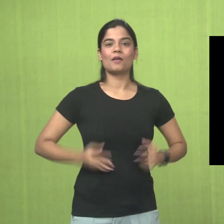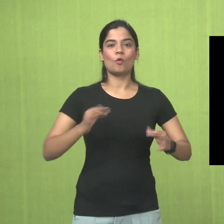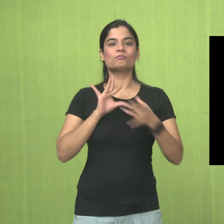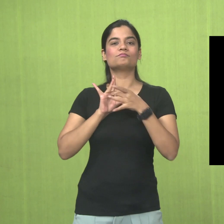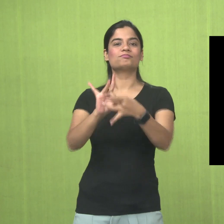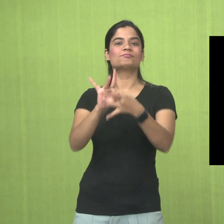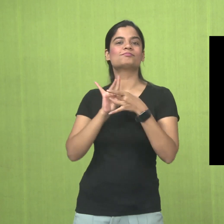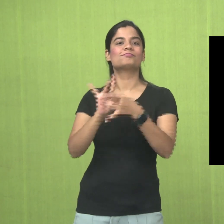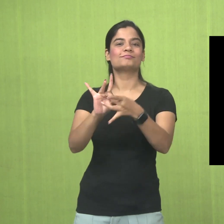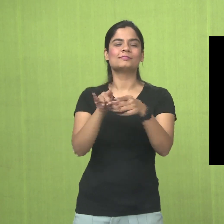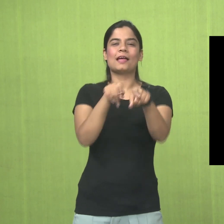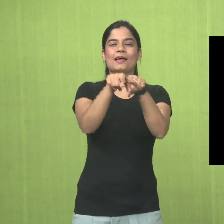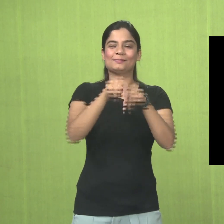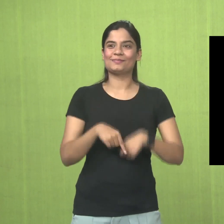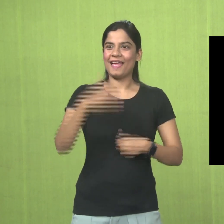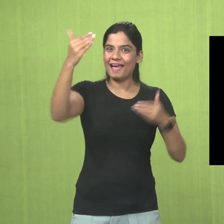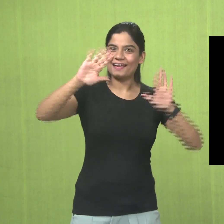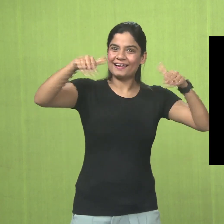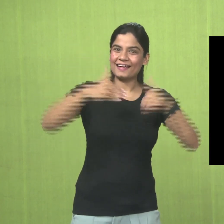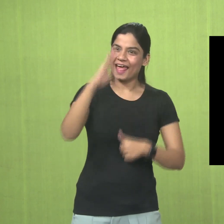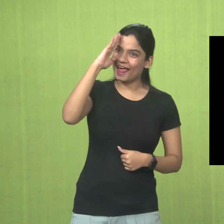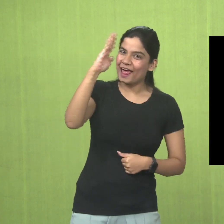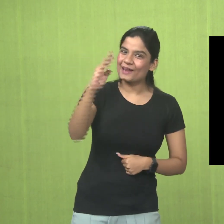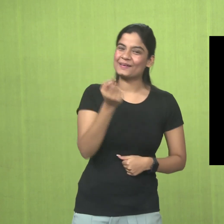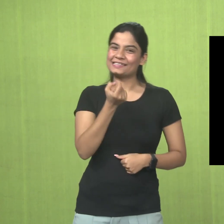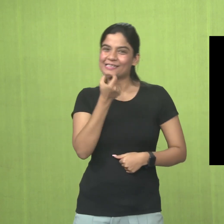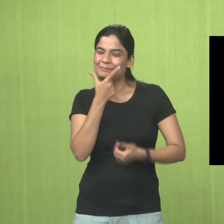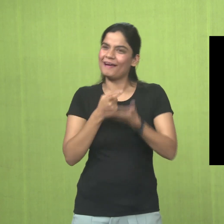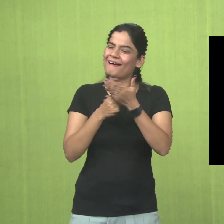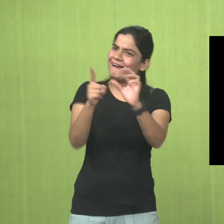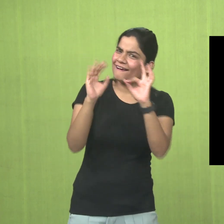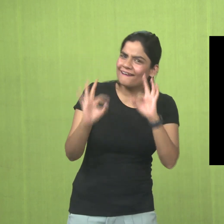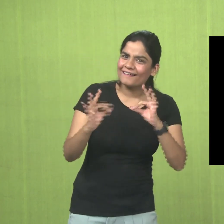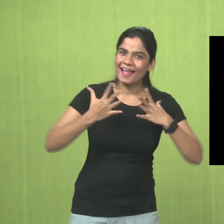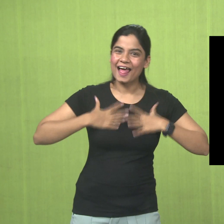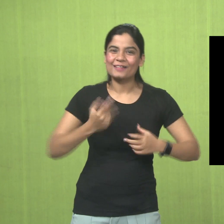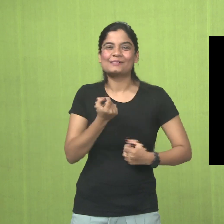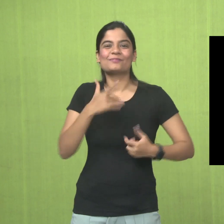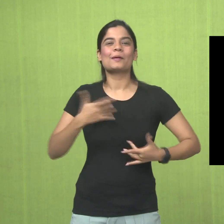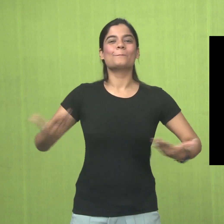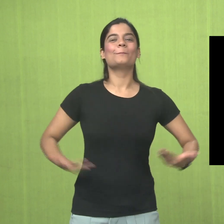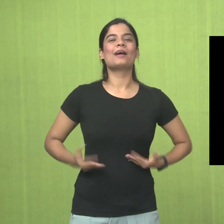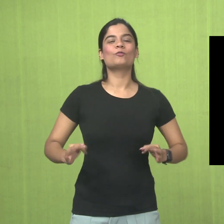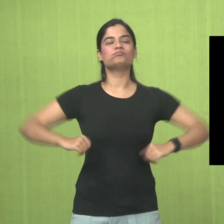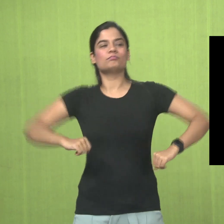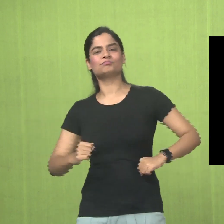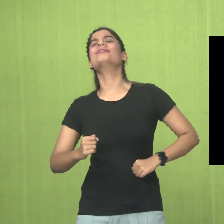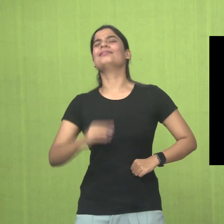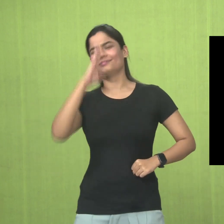everyone, for better cooperation. For example, basic greetings whenever we meet anyone, smiling when we meet